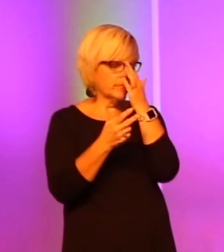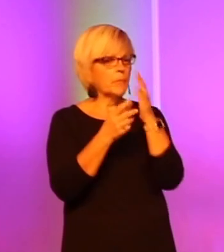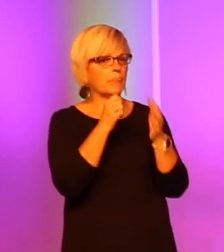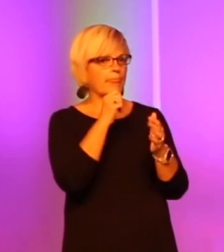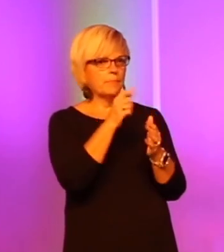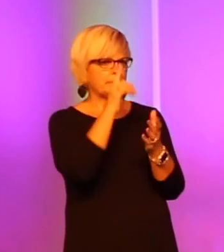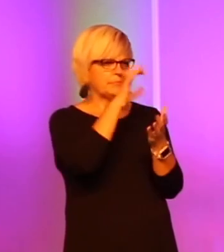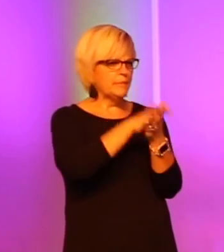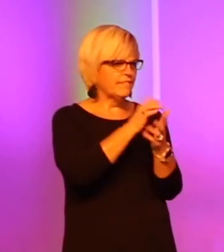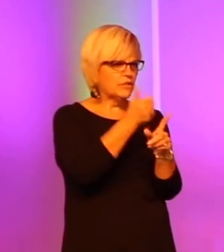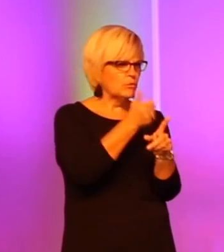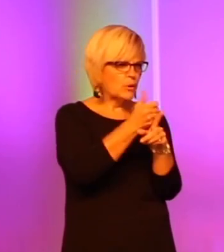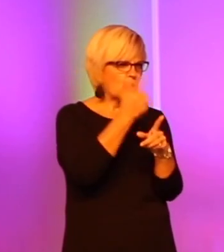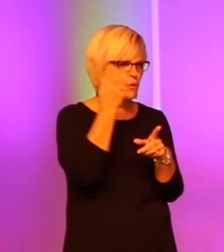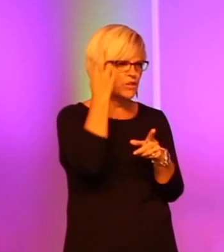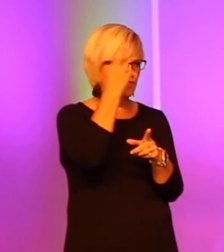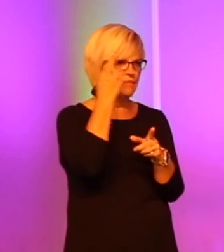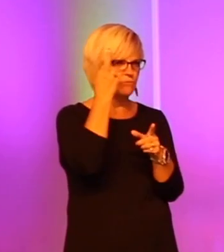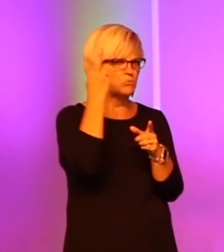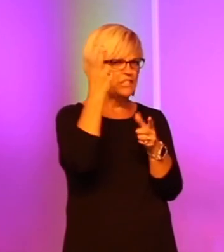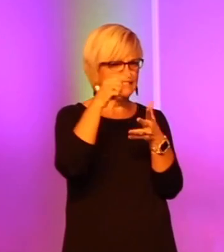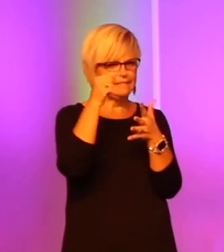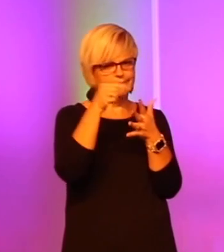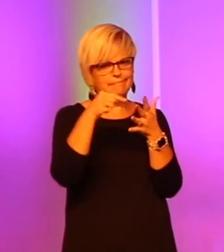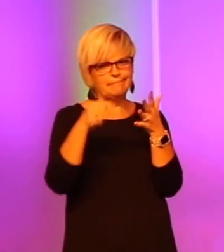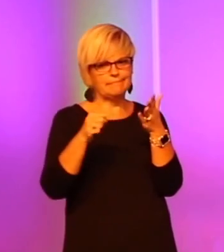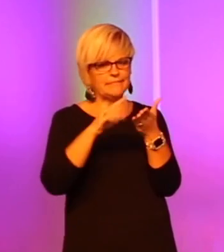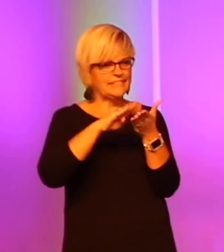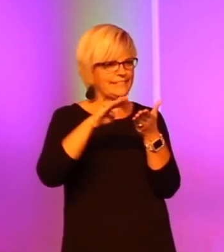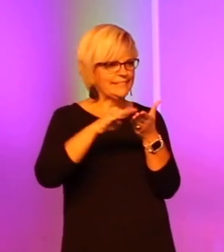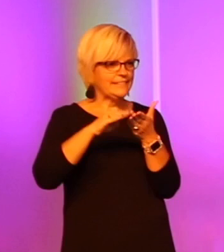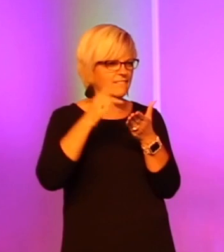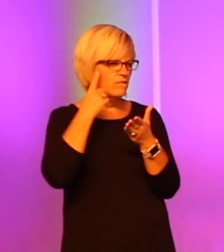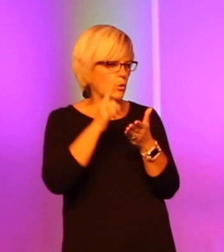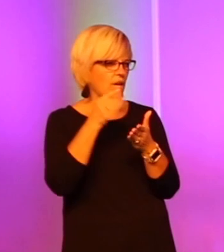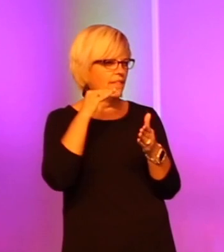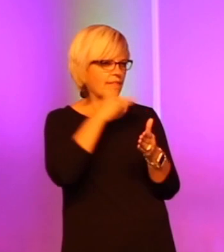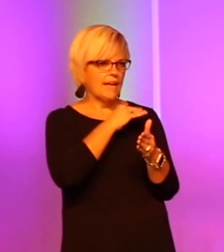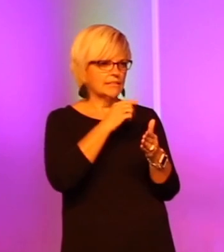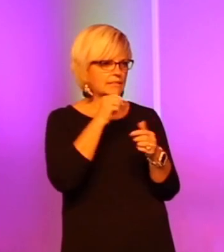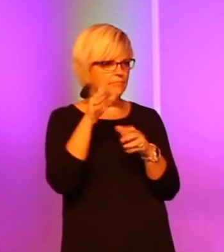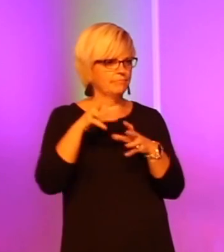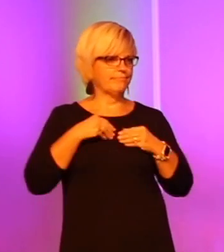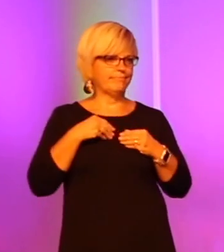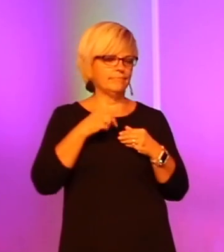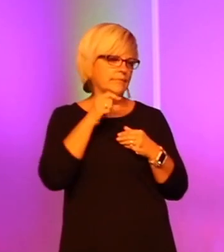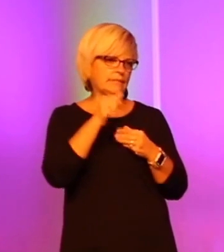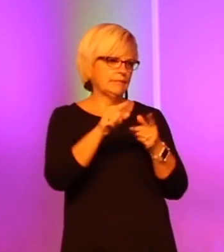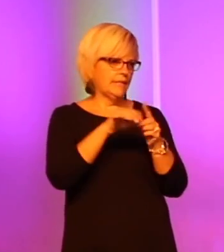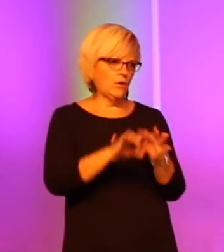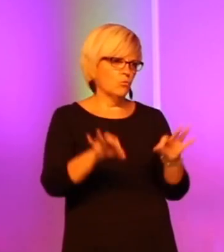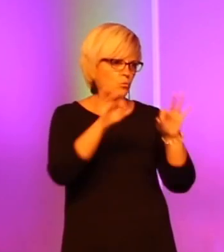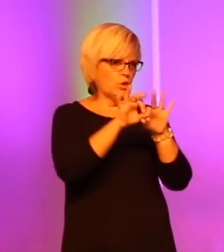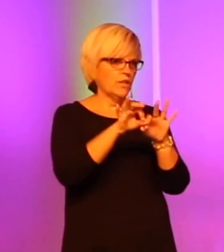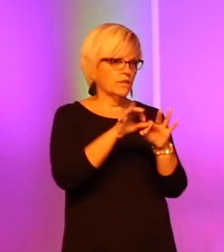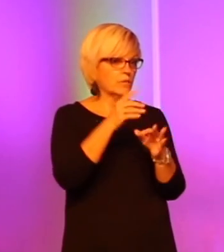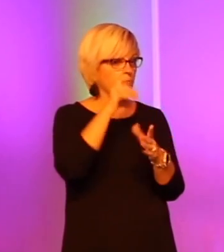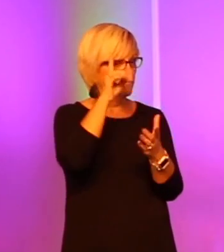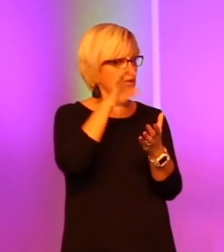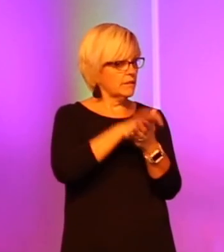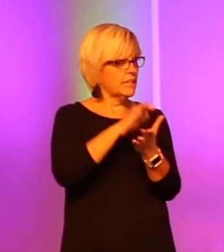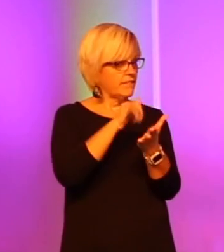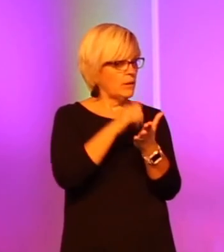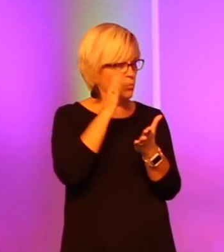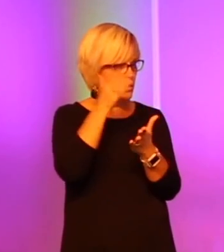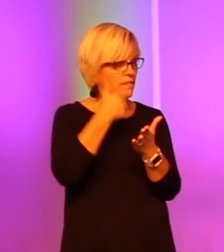own rational lies. Giving in is never worth it. Don't believe there won't be consequences to the decision that you make, for good or for